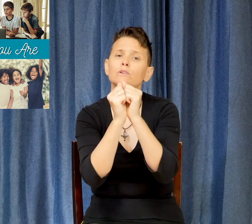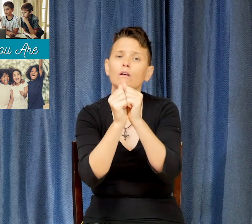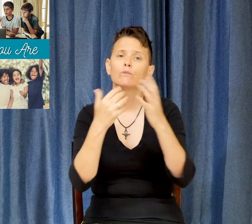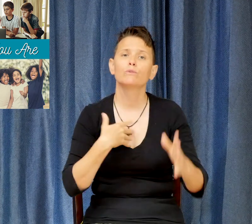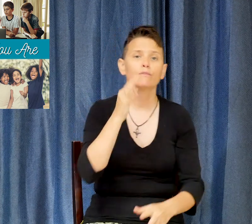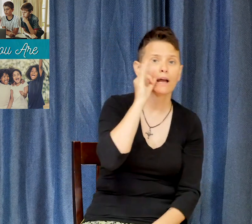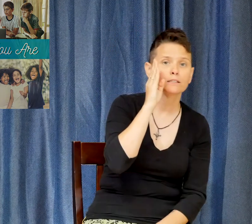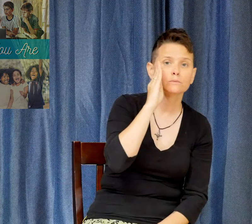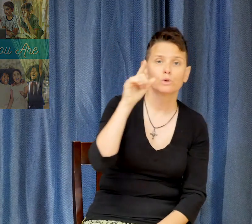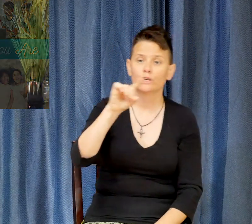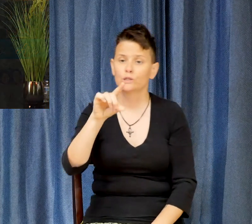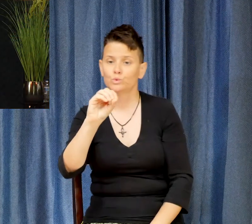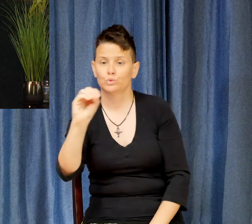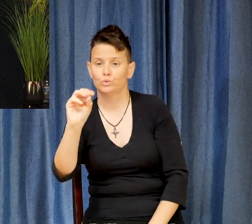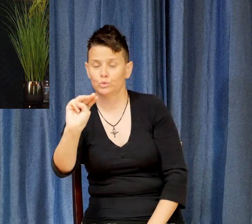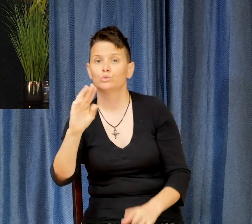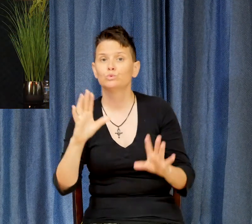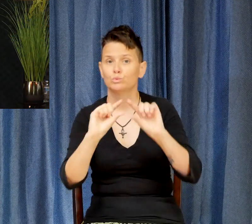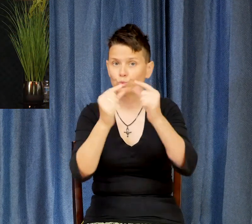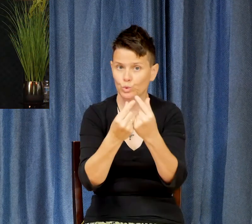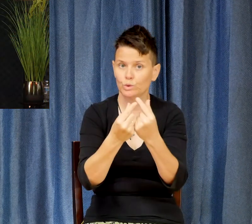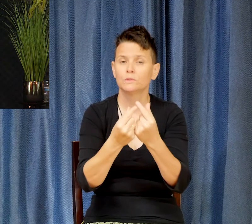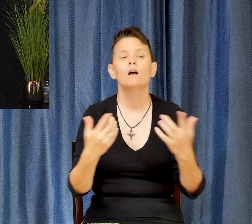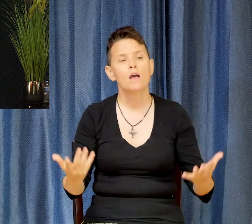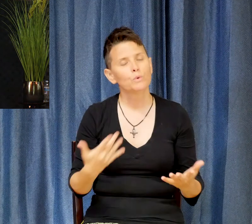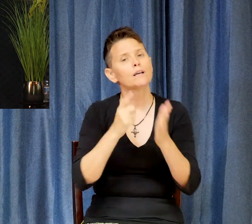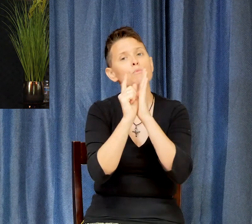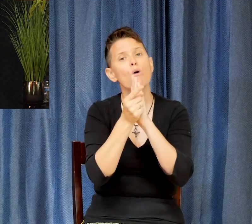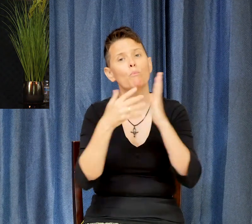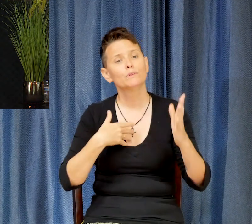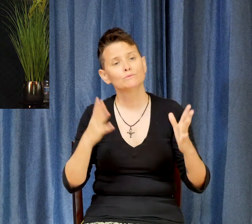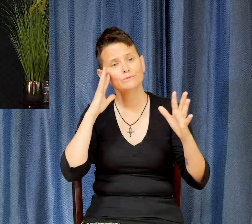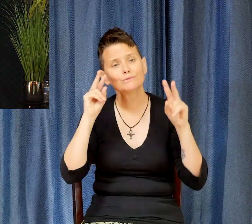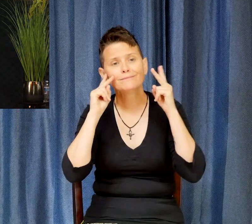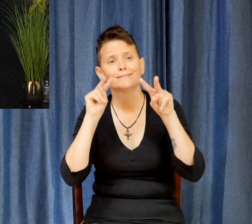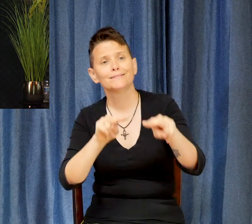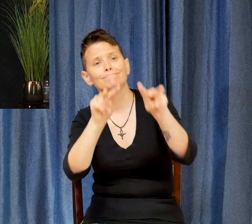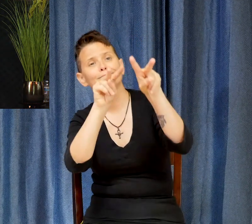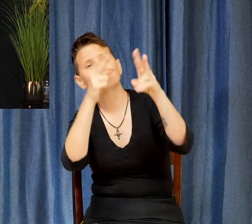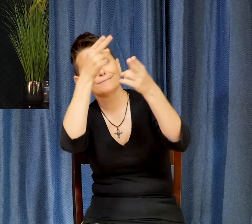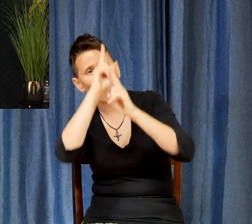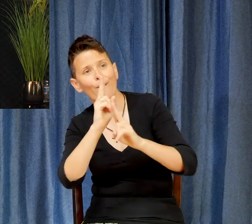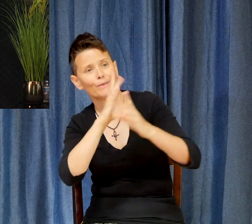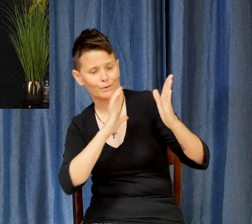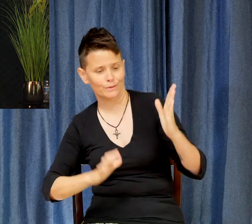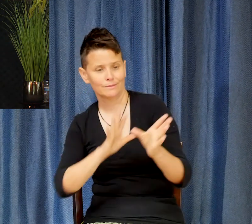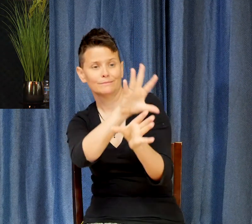moment to focus our hearts on all of them and behold the Christ in them. You can learn more about our youth ministry